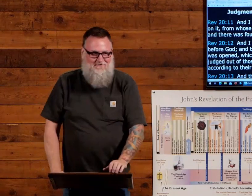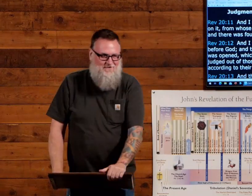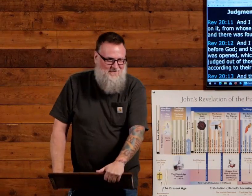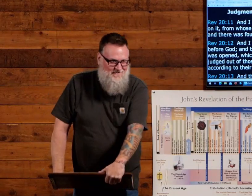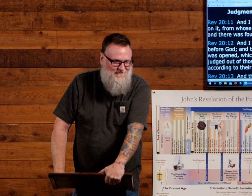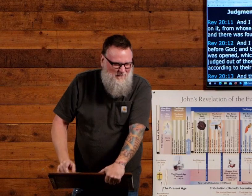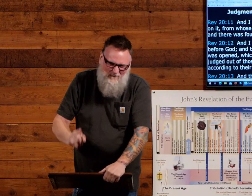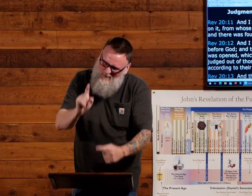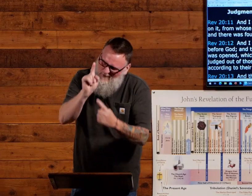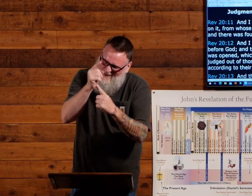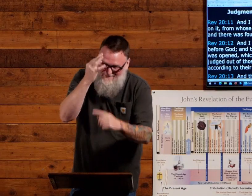I had 1 minute left. I